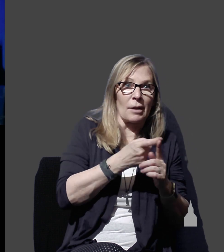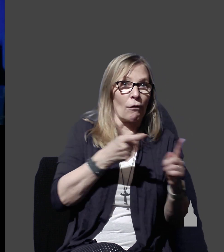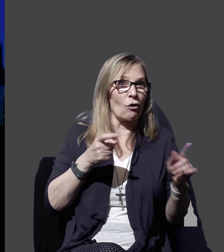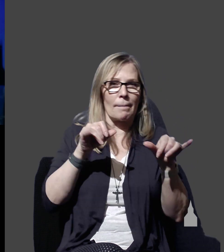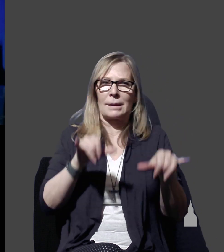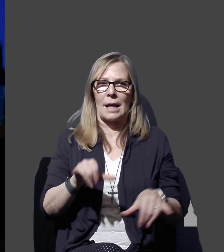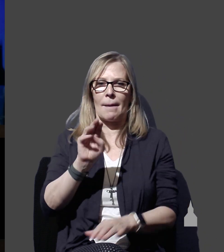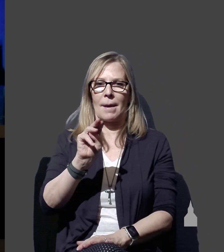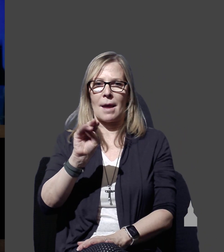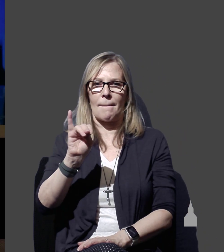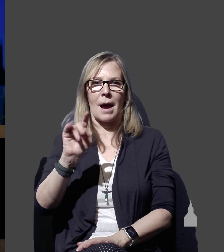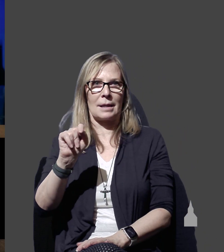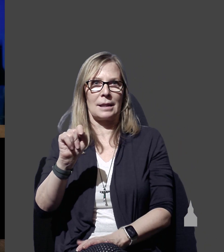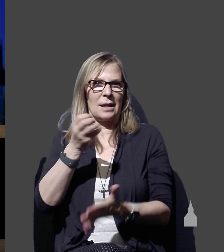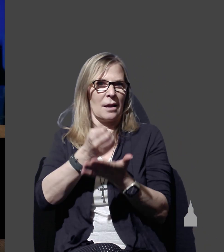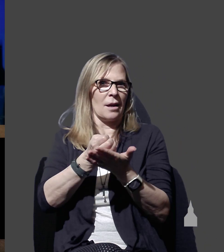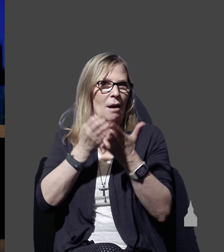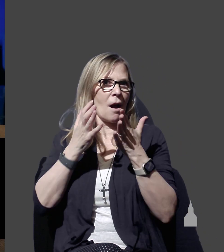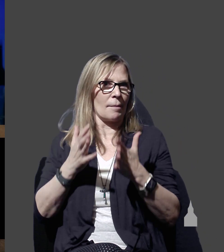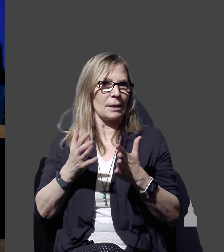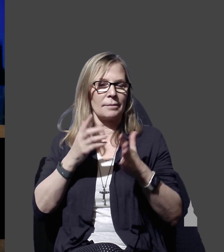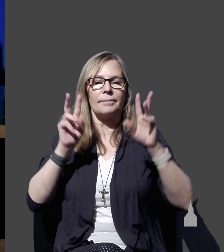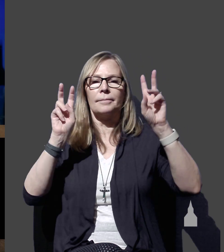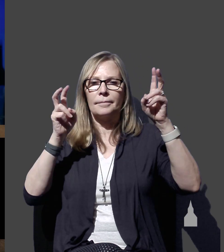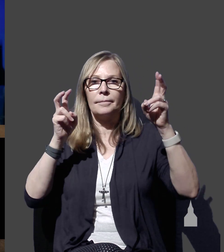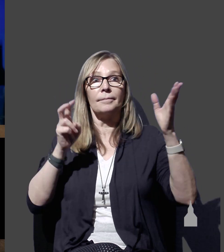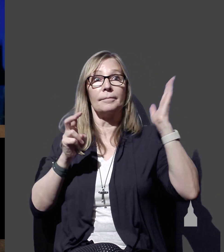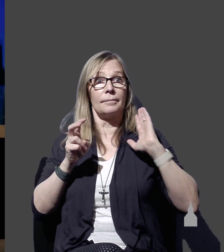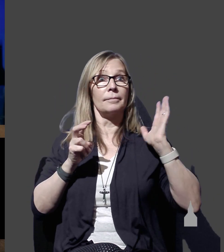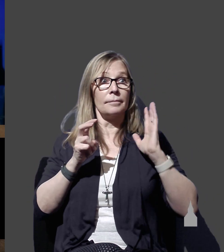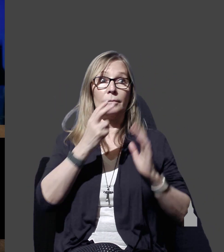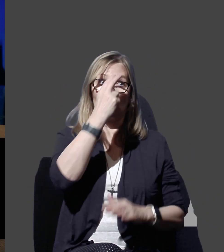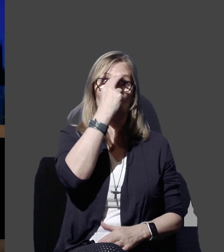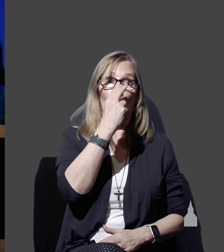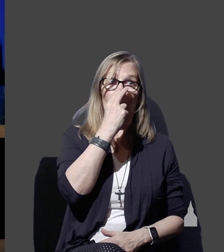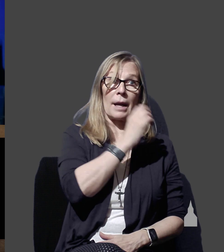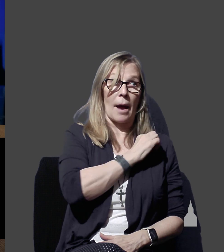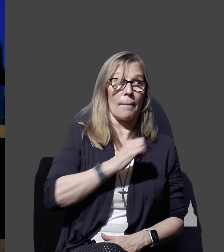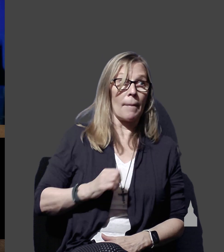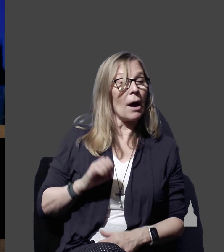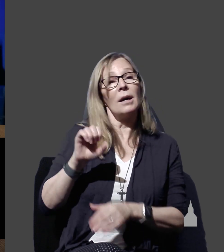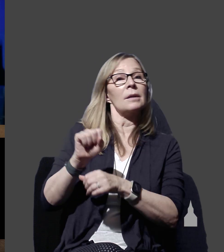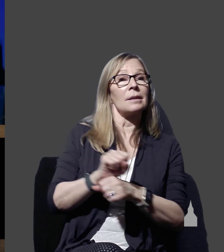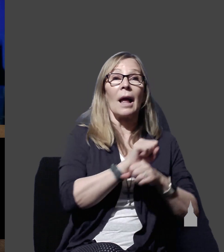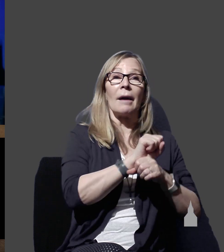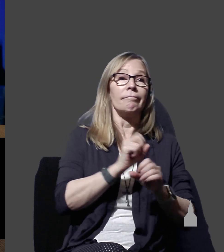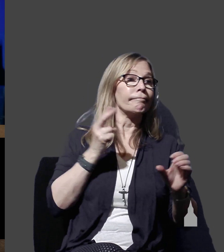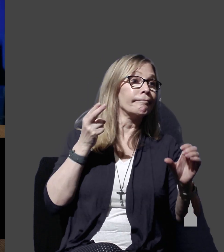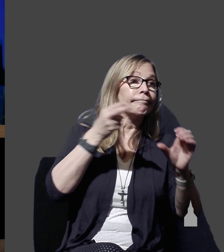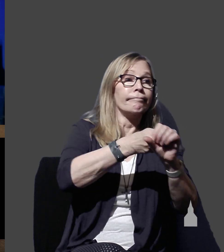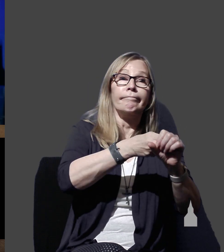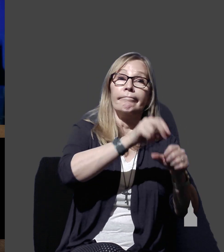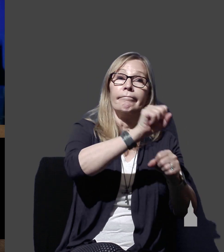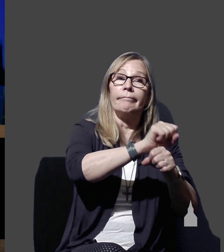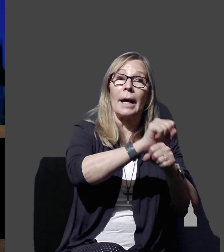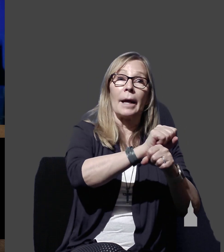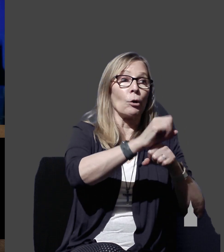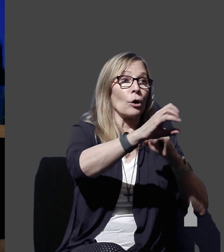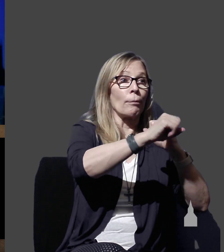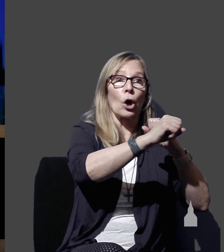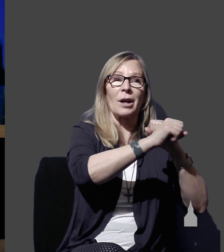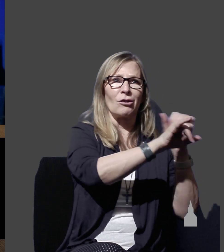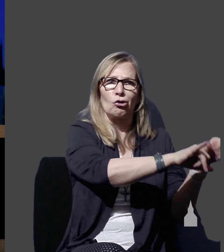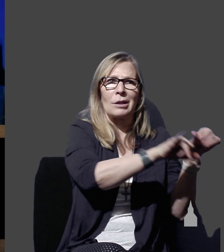economist. But in the early Roman Empire, particularly in cities, slaves were able to participate in the labor market in almost the same way as